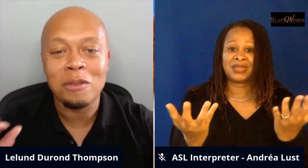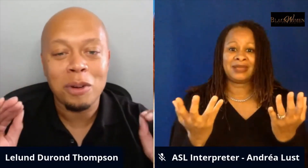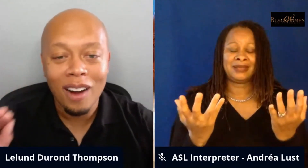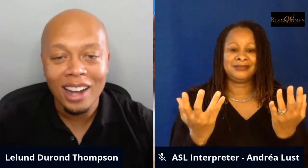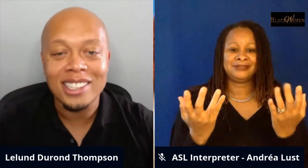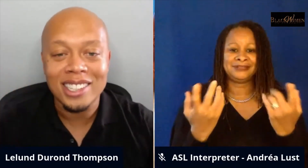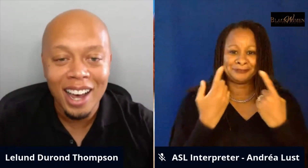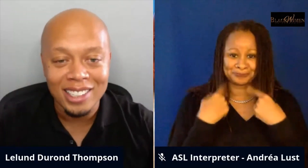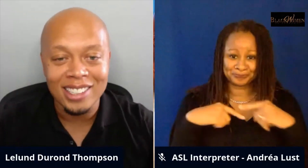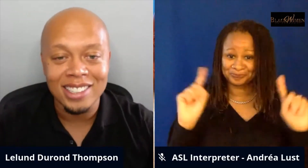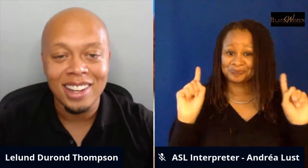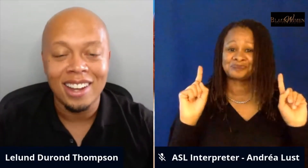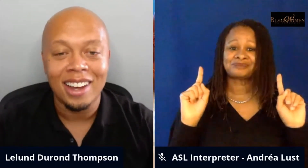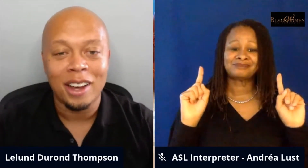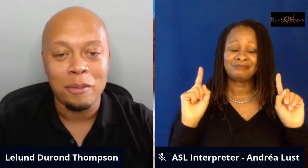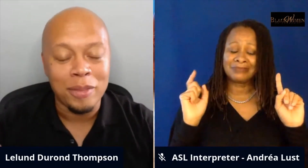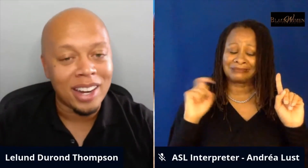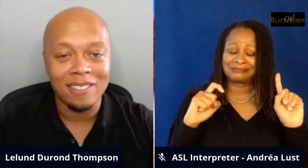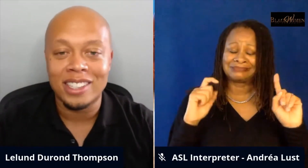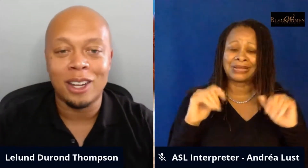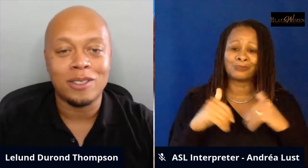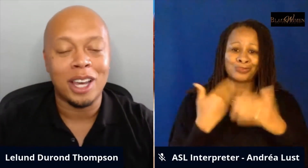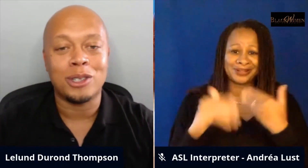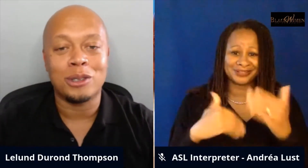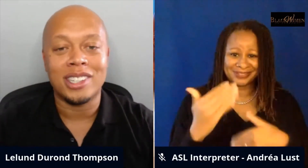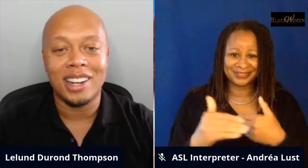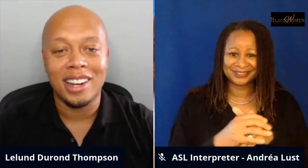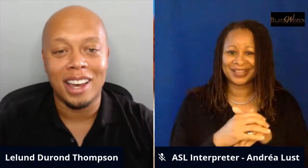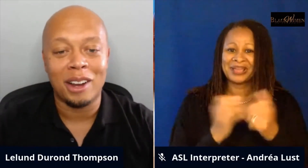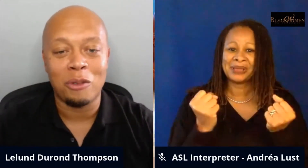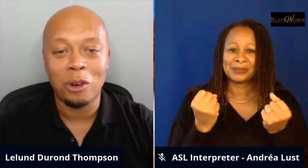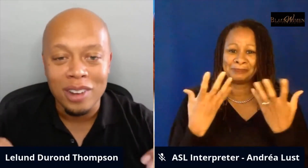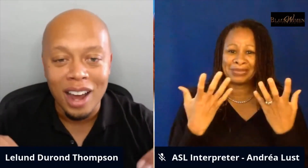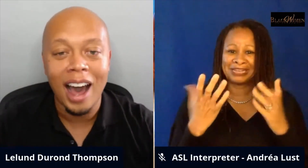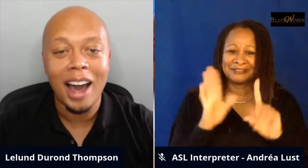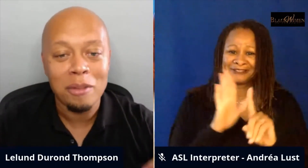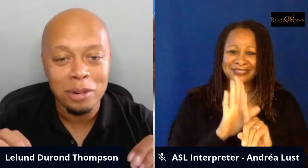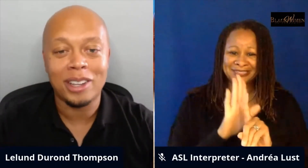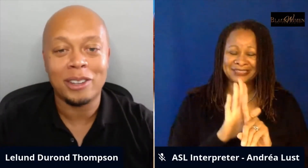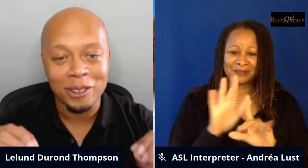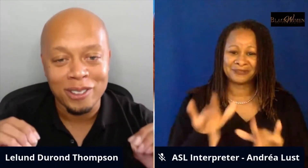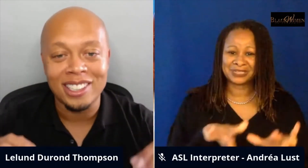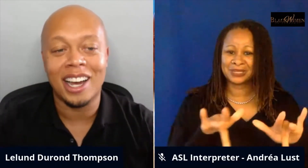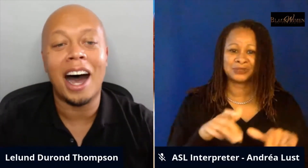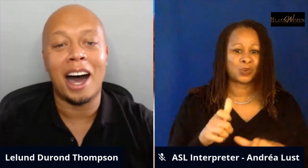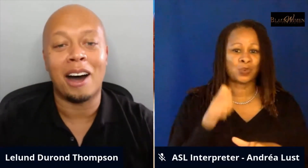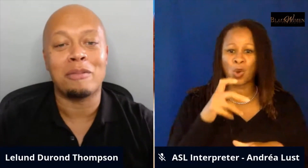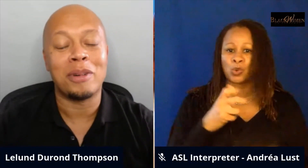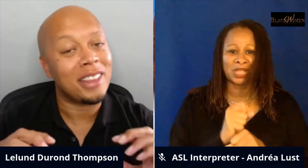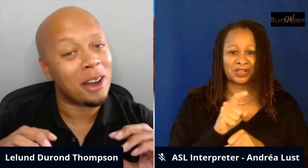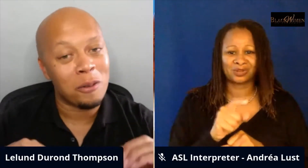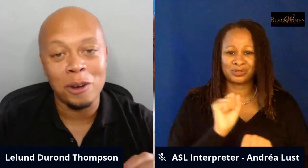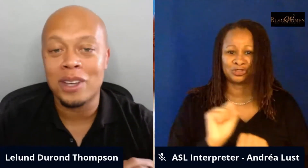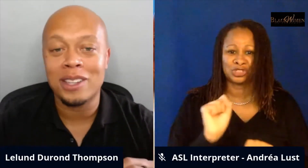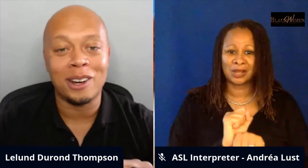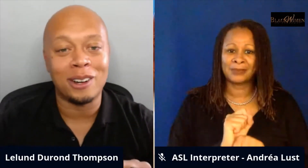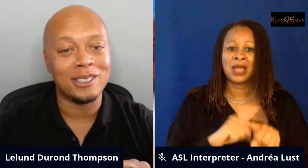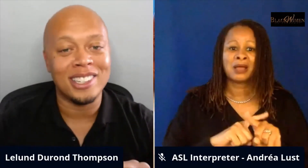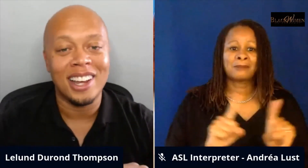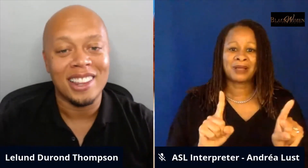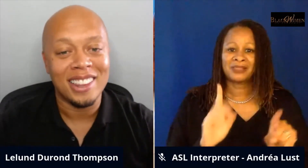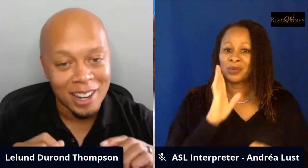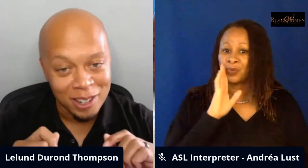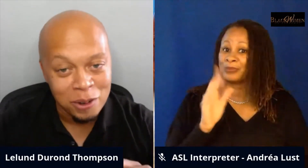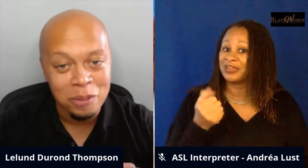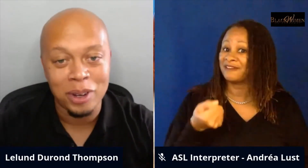is a process. Many of the self-tapes you send in will not book you the job, but there will be